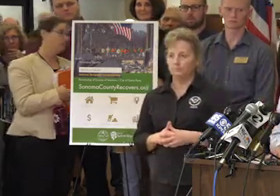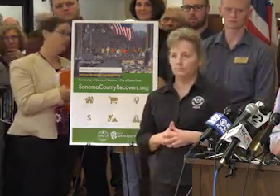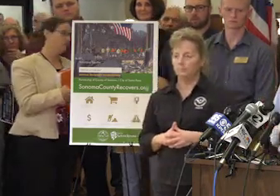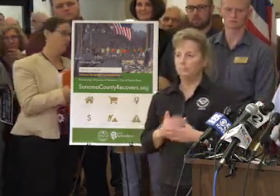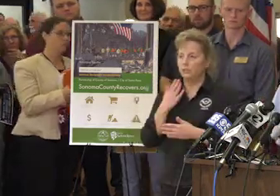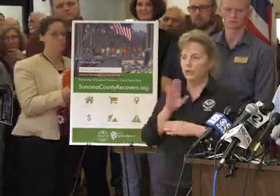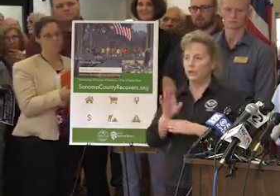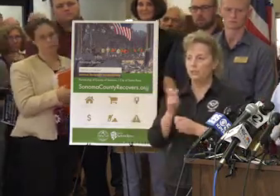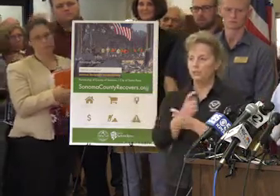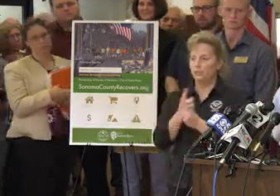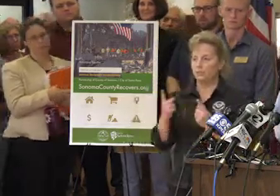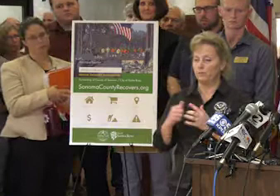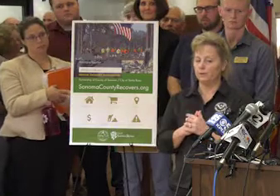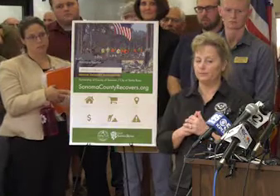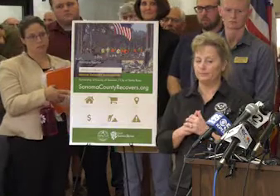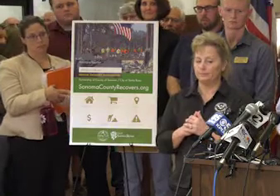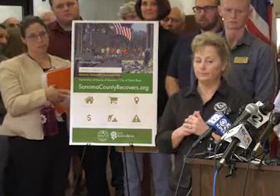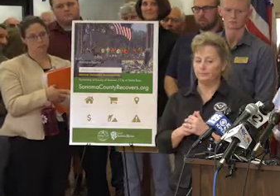Good afternoon, everybody.